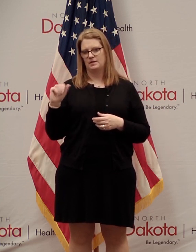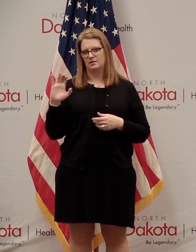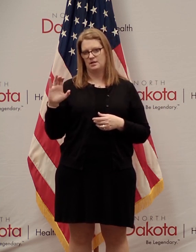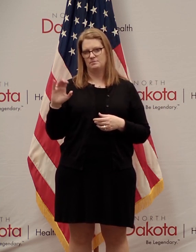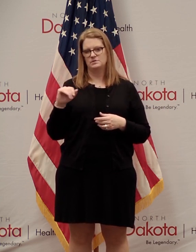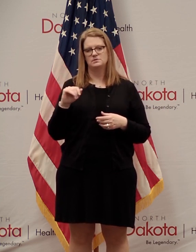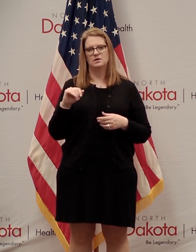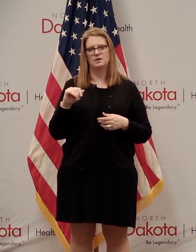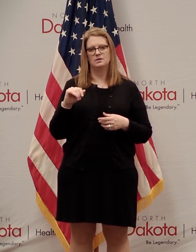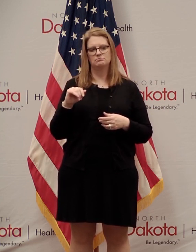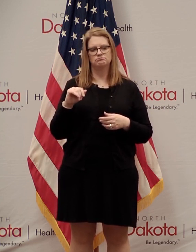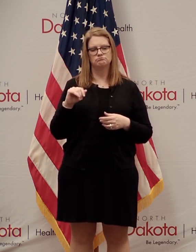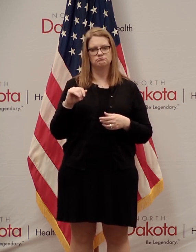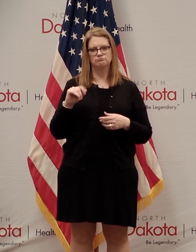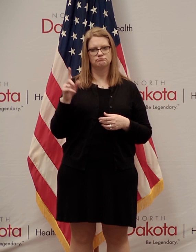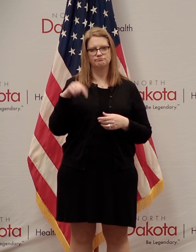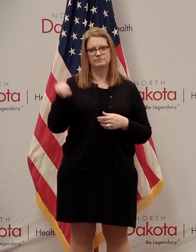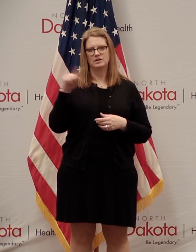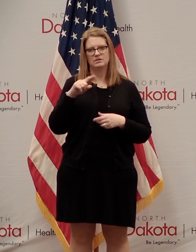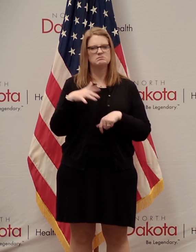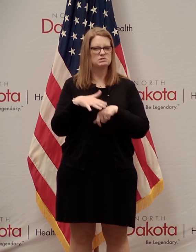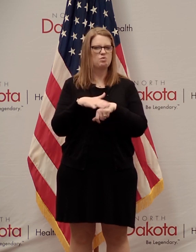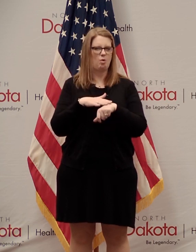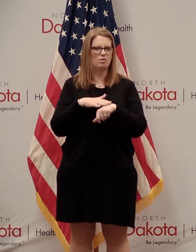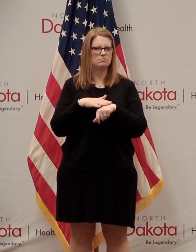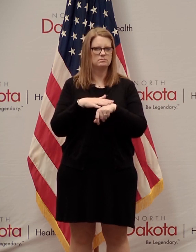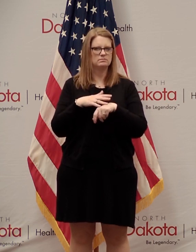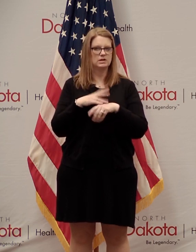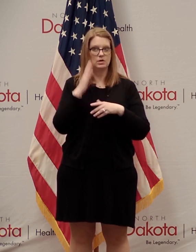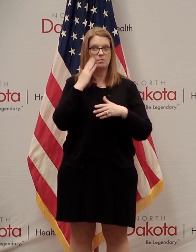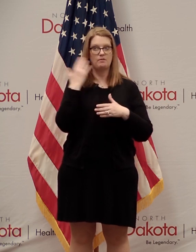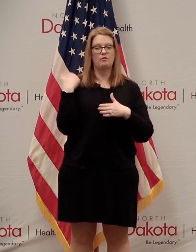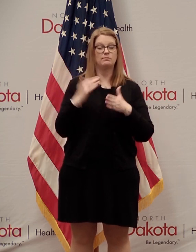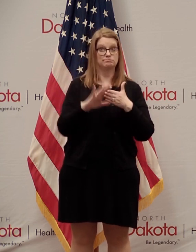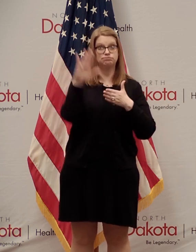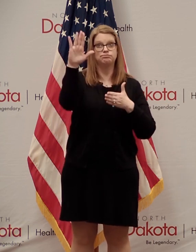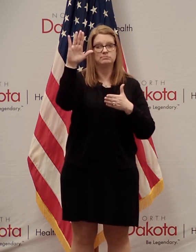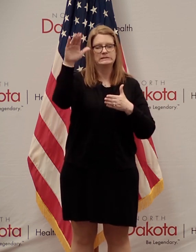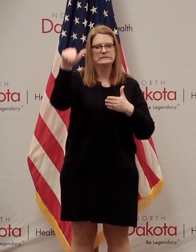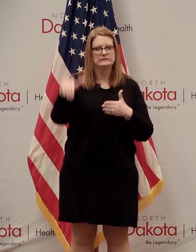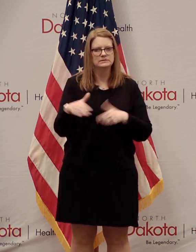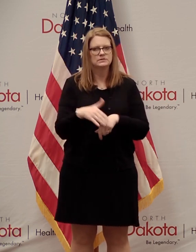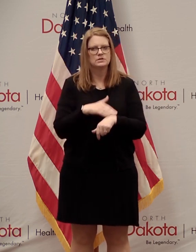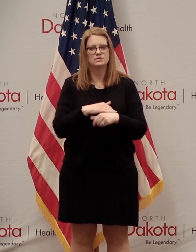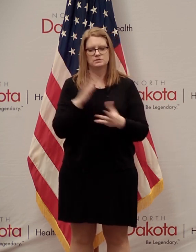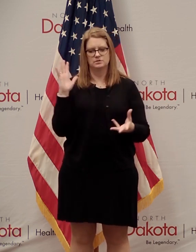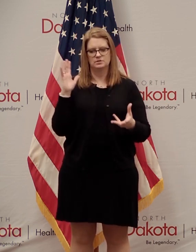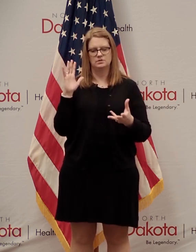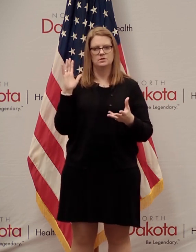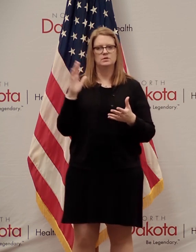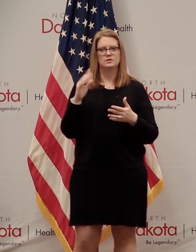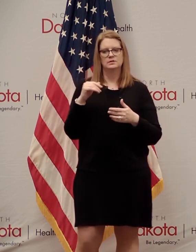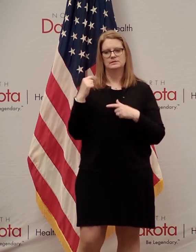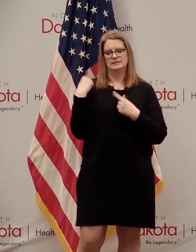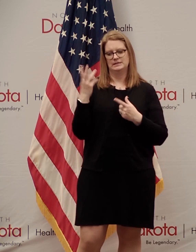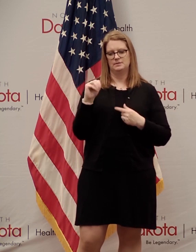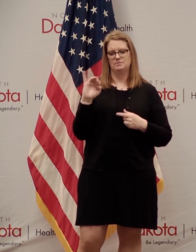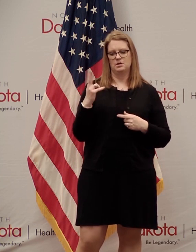again, those are all slower than they were at the peak. That brings regular claims since March 16